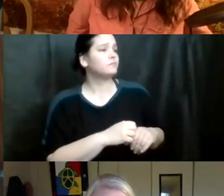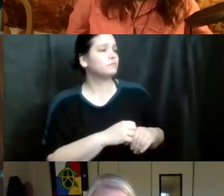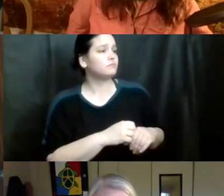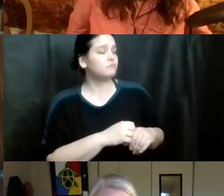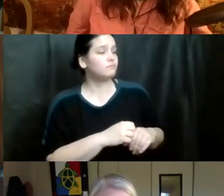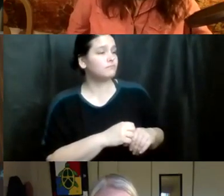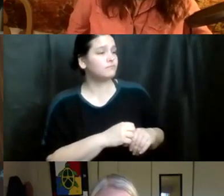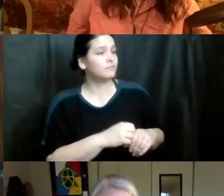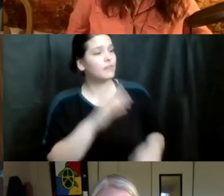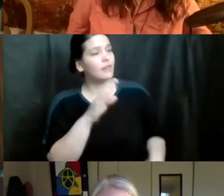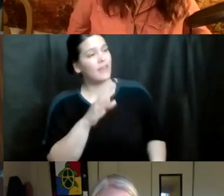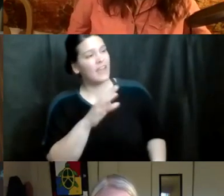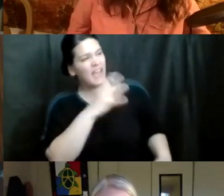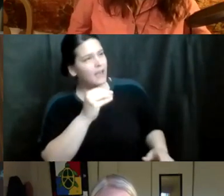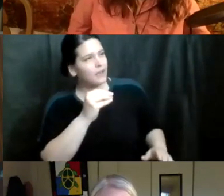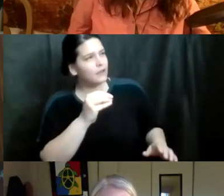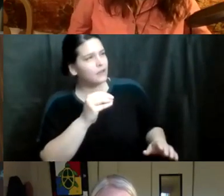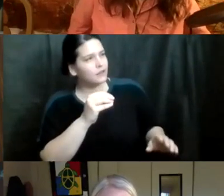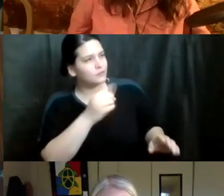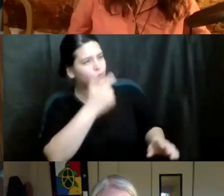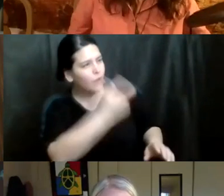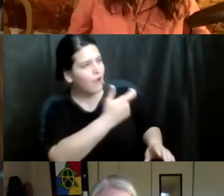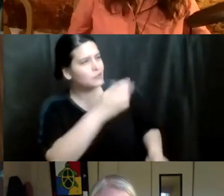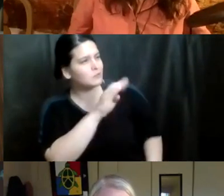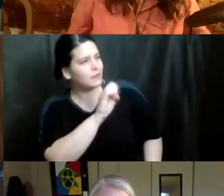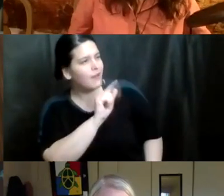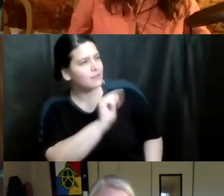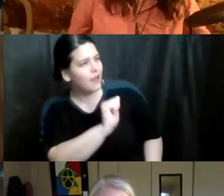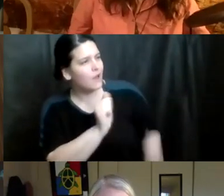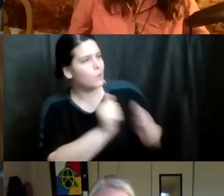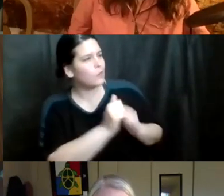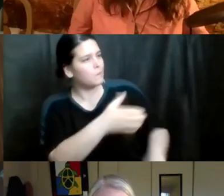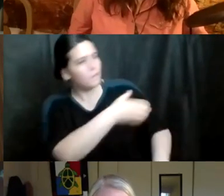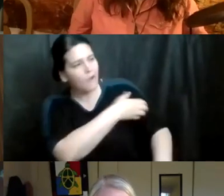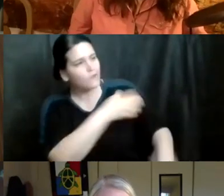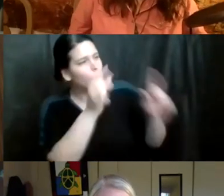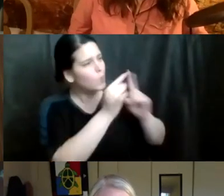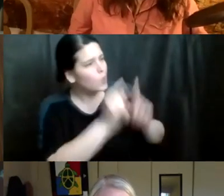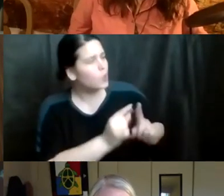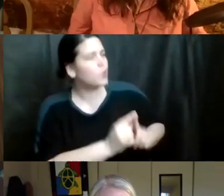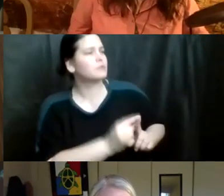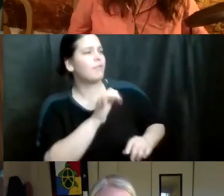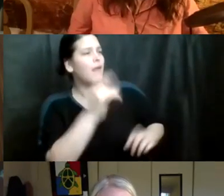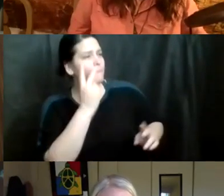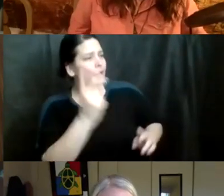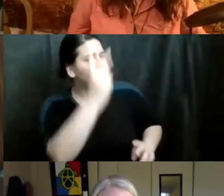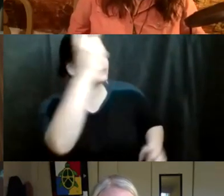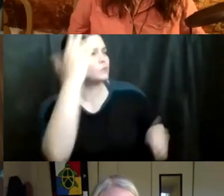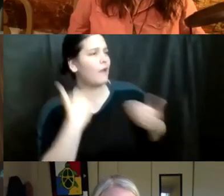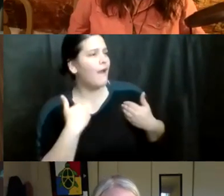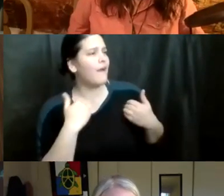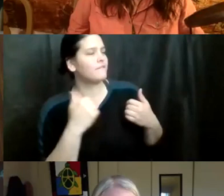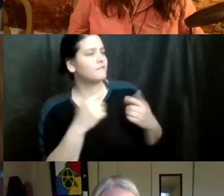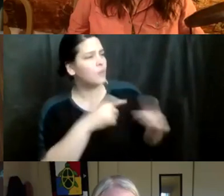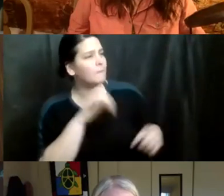Beata with her powerful words and the medicine that it carries. From